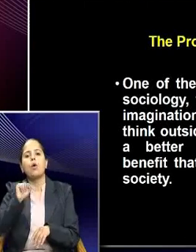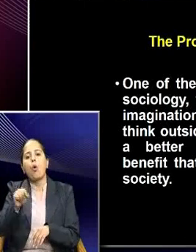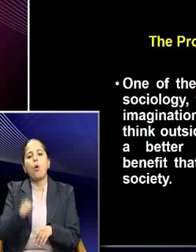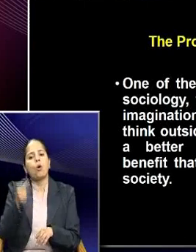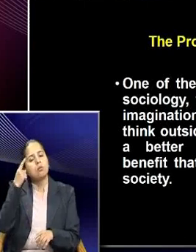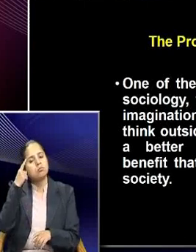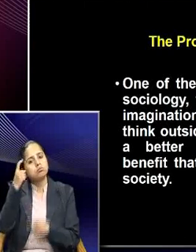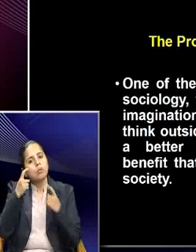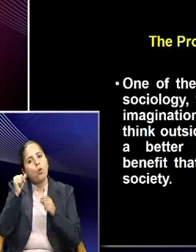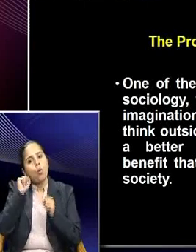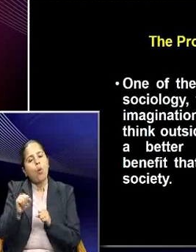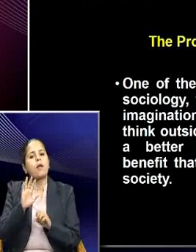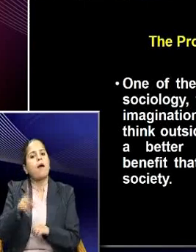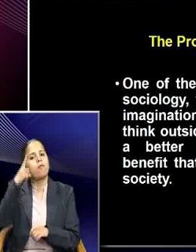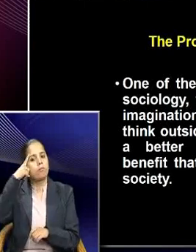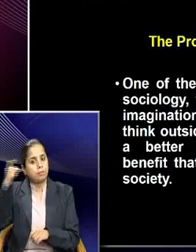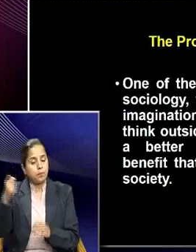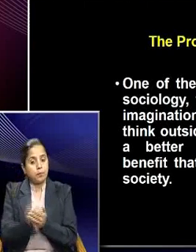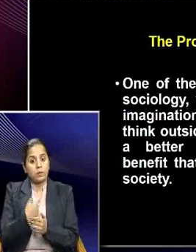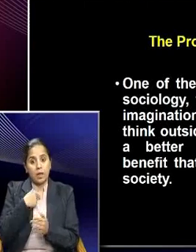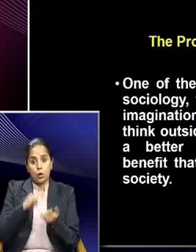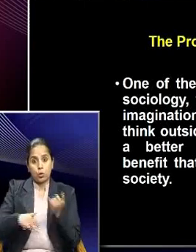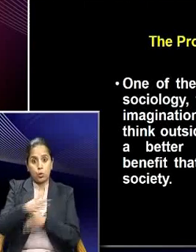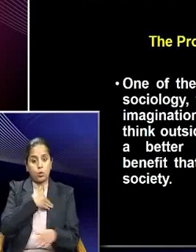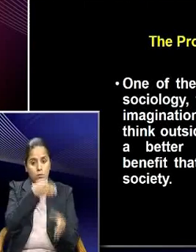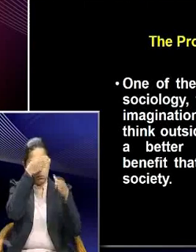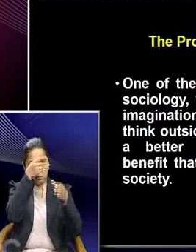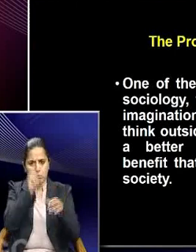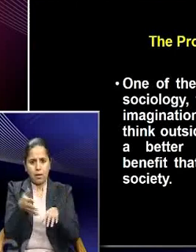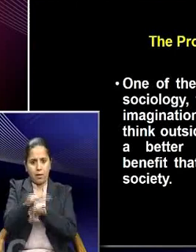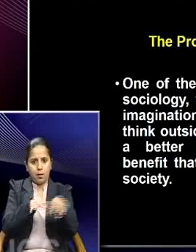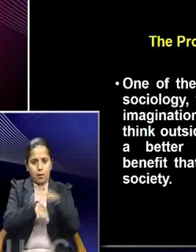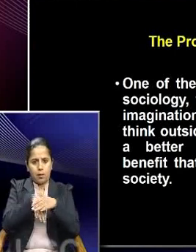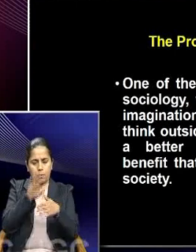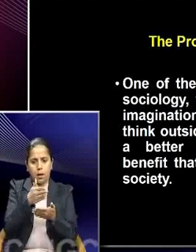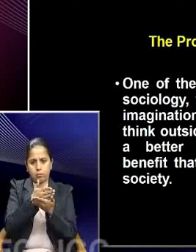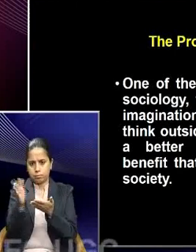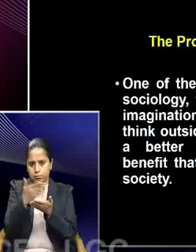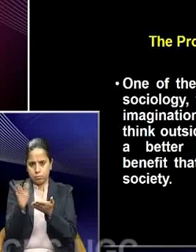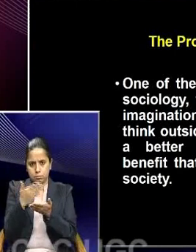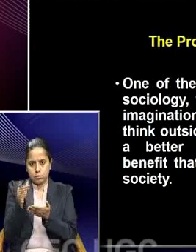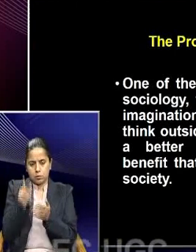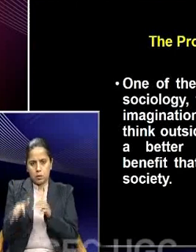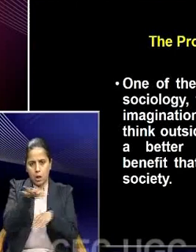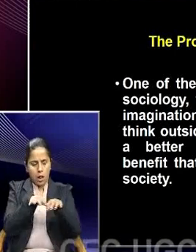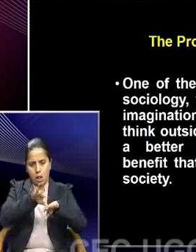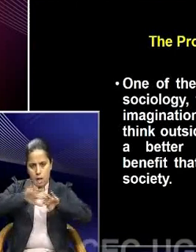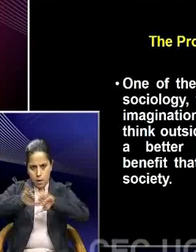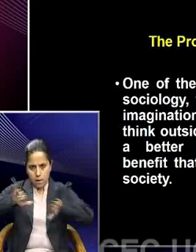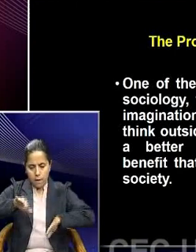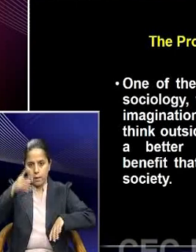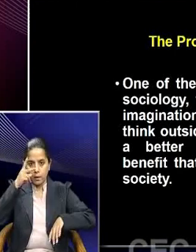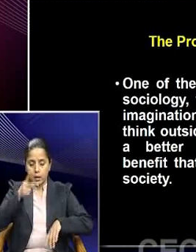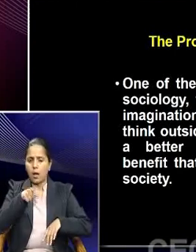As a sociologist, one has to remove the layers after layers and go